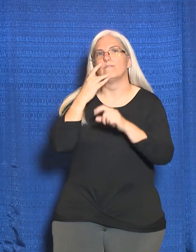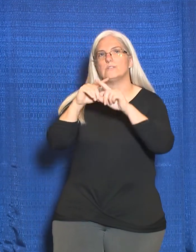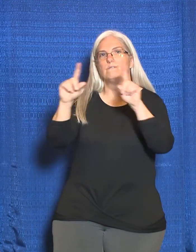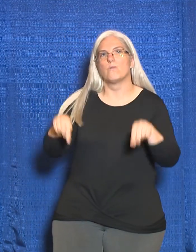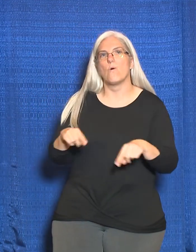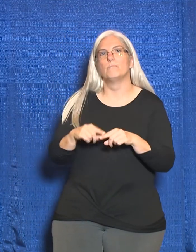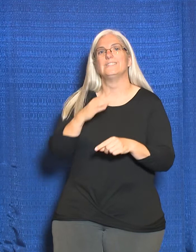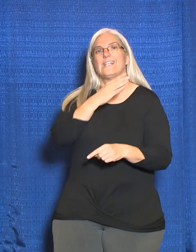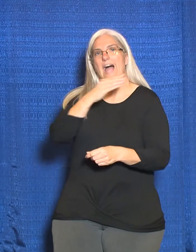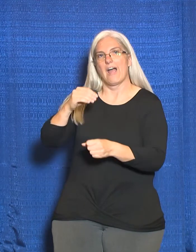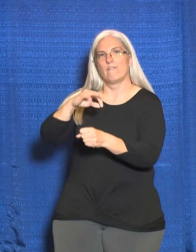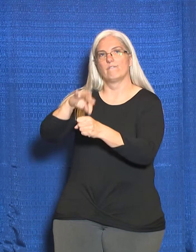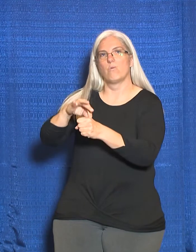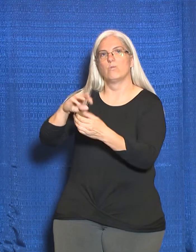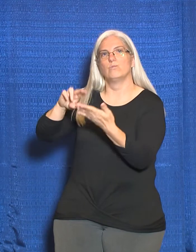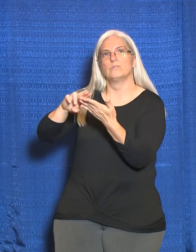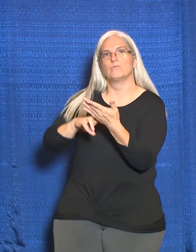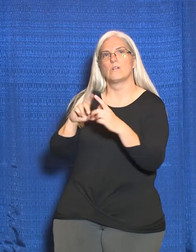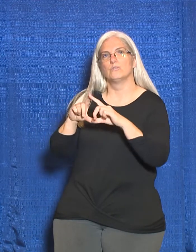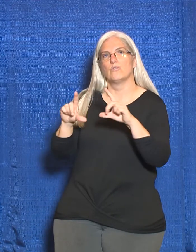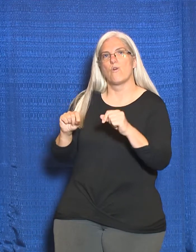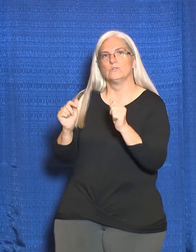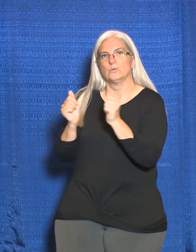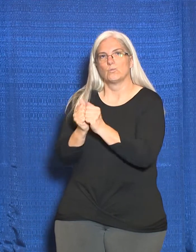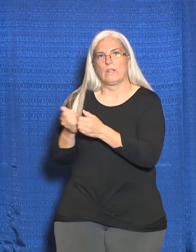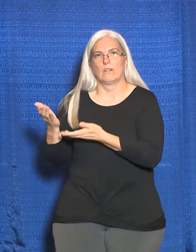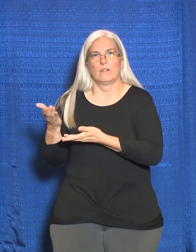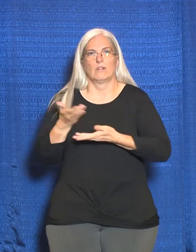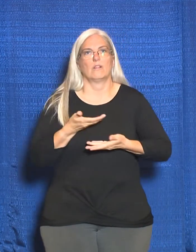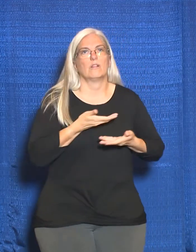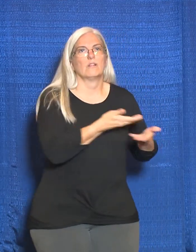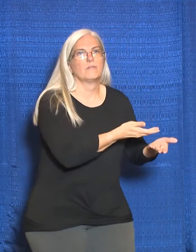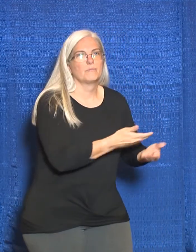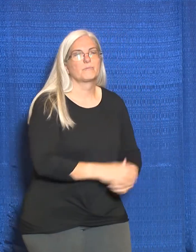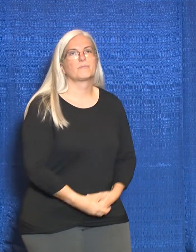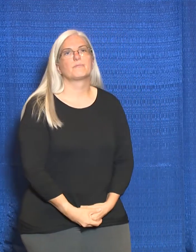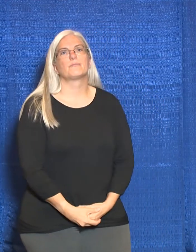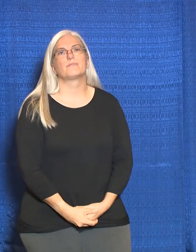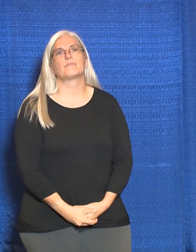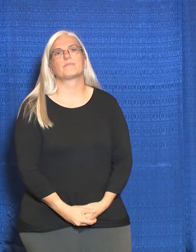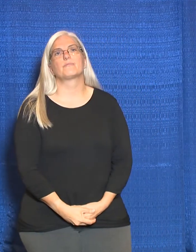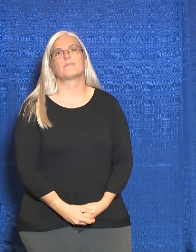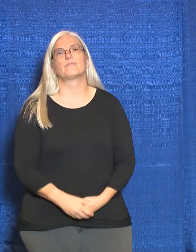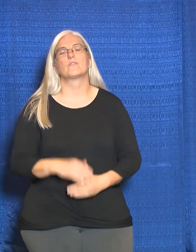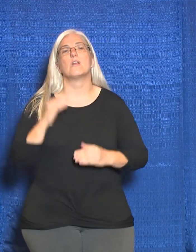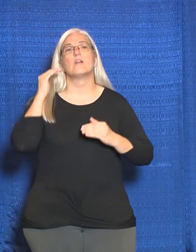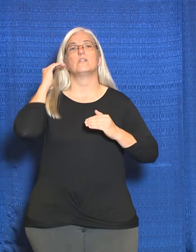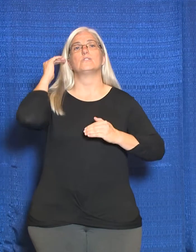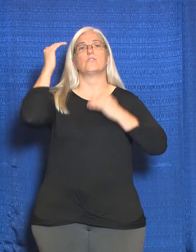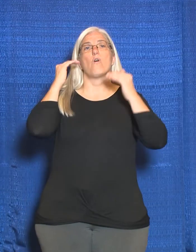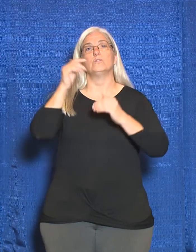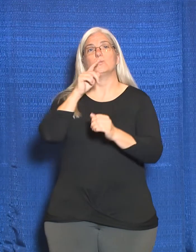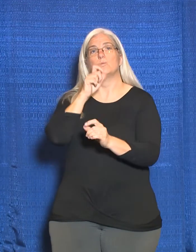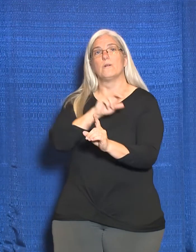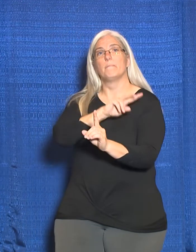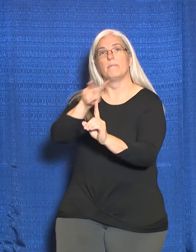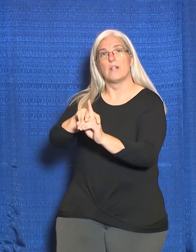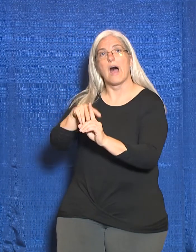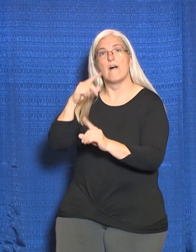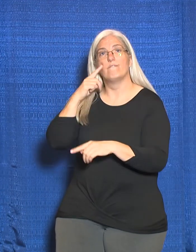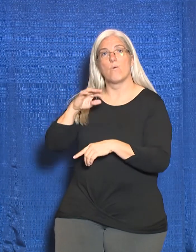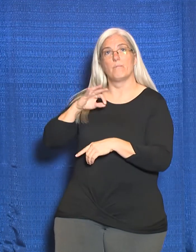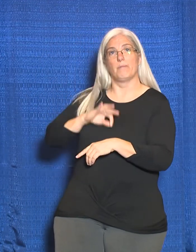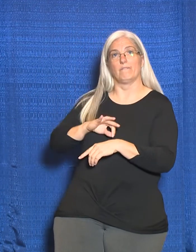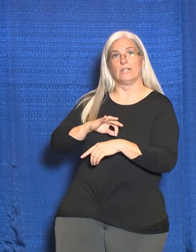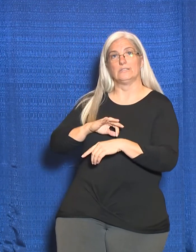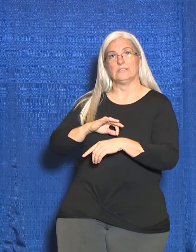them. Adults applying for benefits on behalf of minors